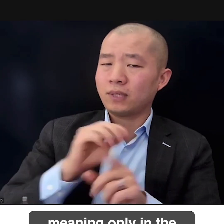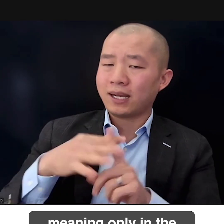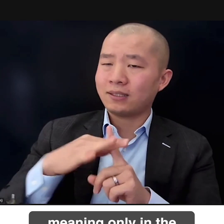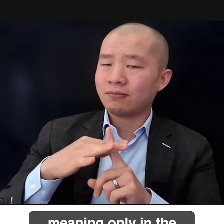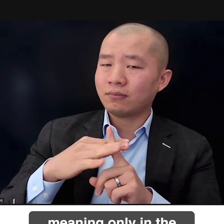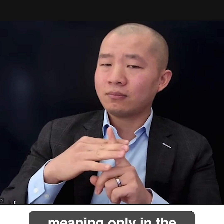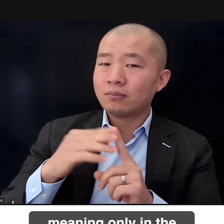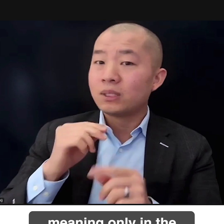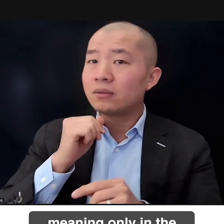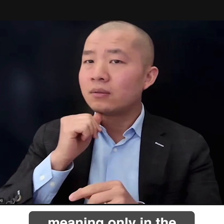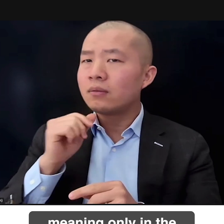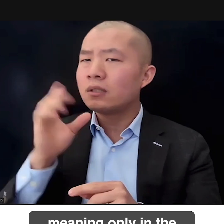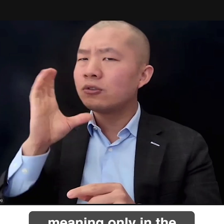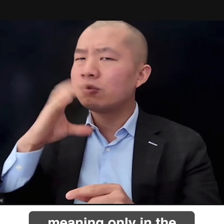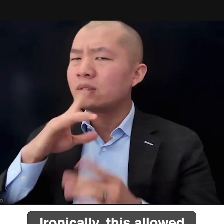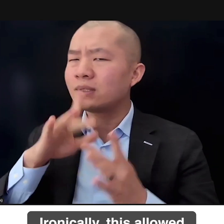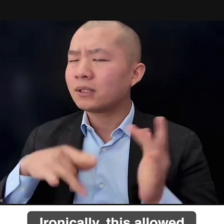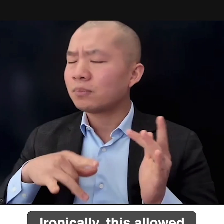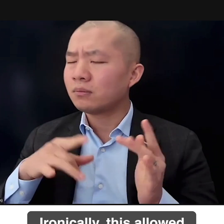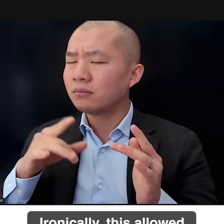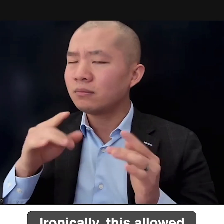in the context of employment. Ironically, this